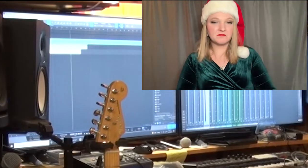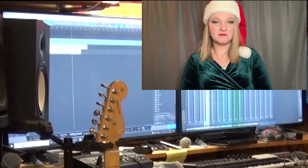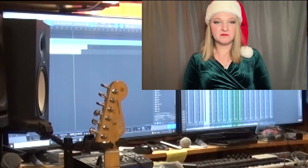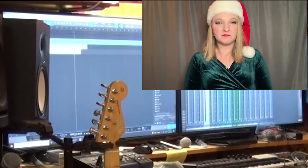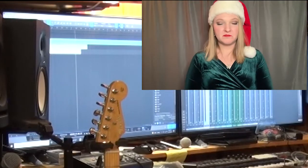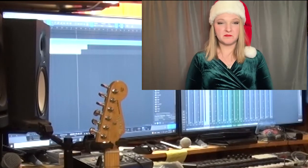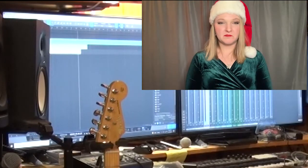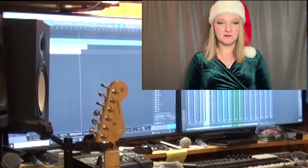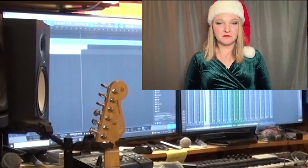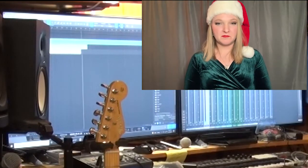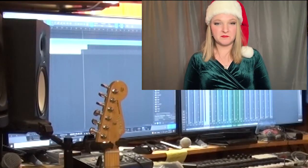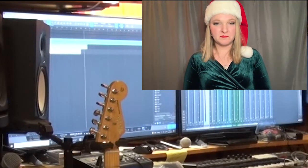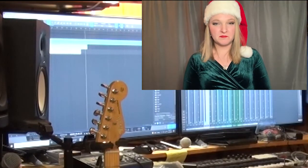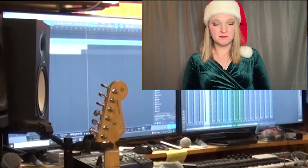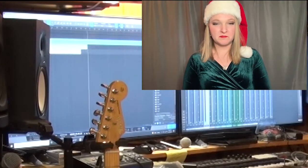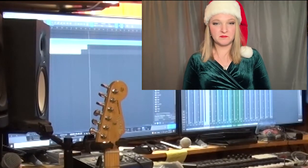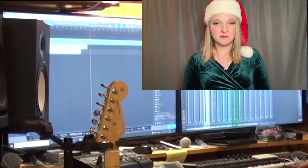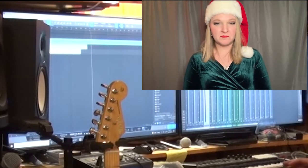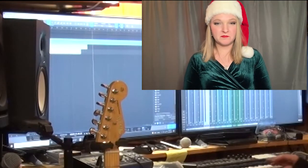Do you,